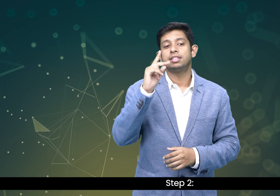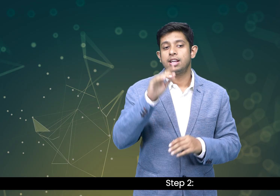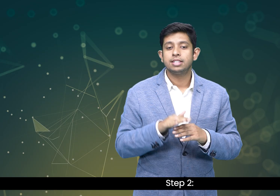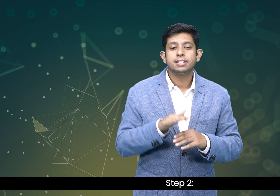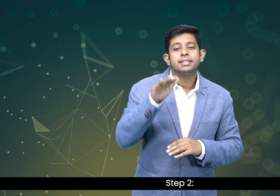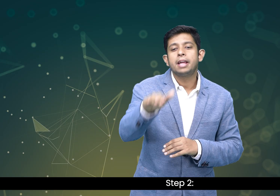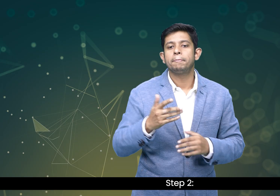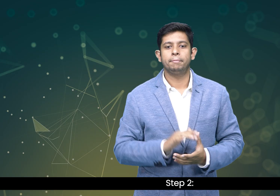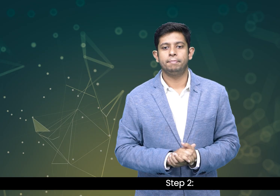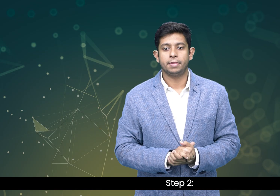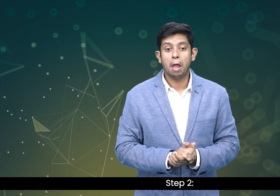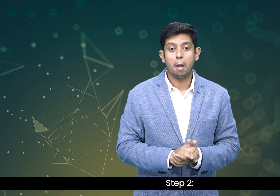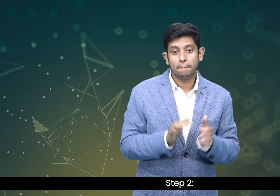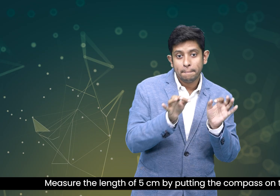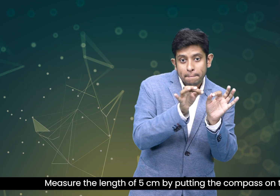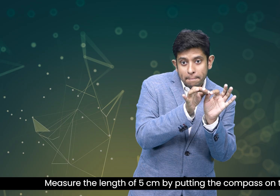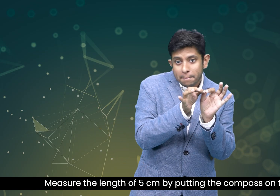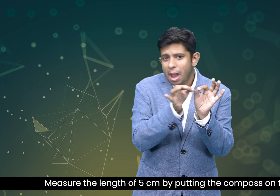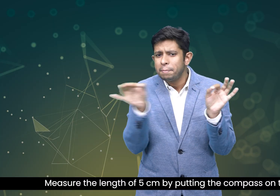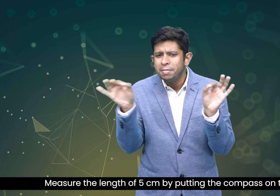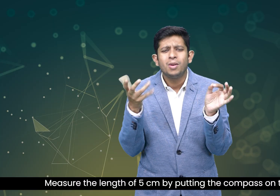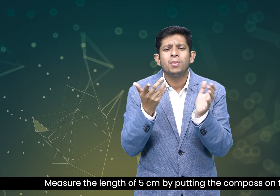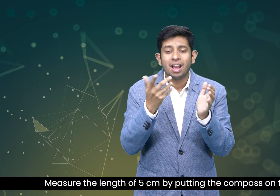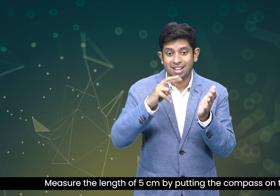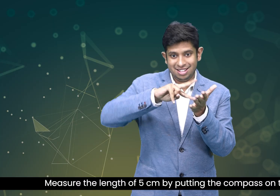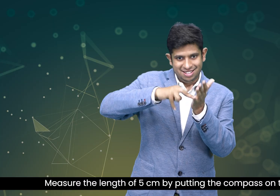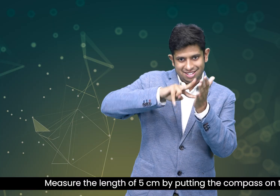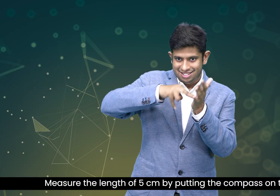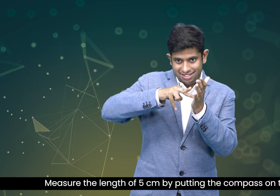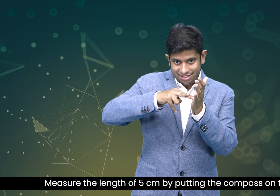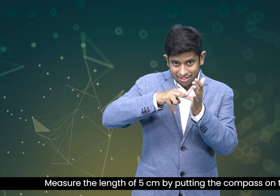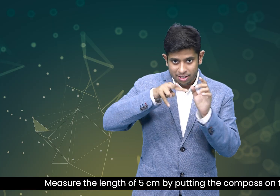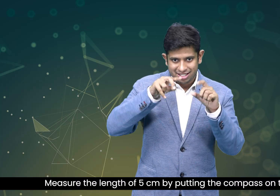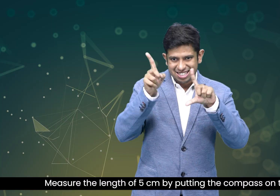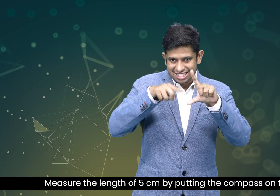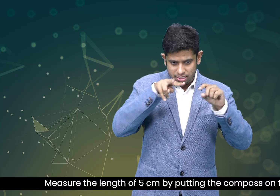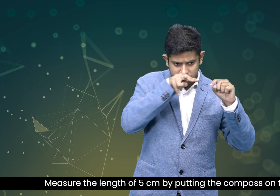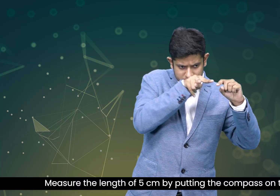Step 2. Measure the length of 5 cm by putting the compass on the ruler.